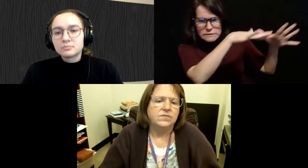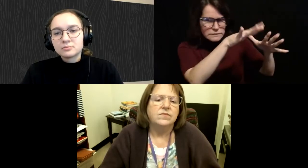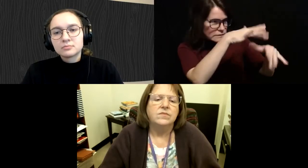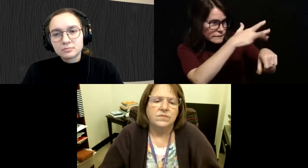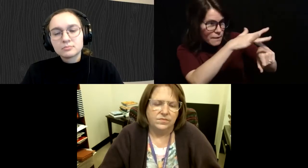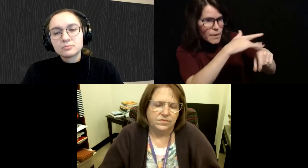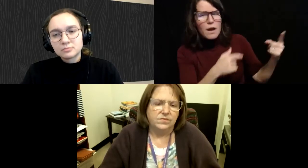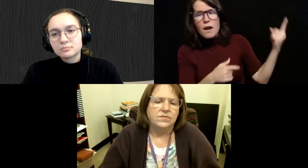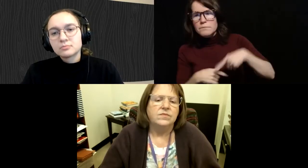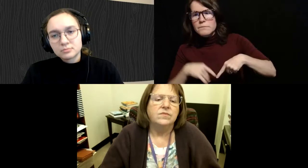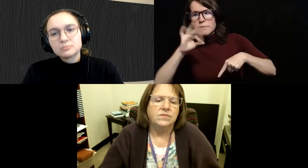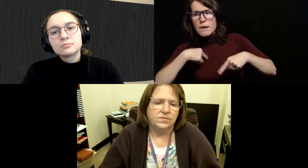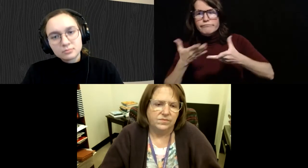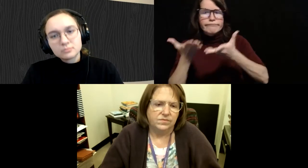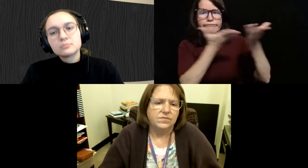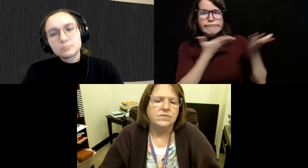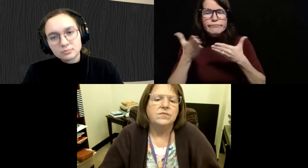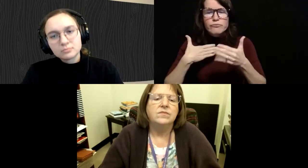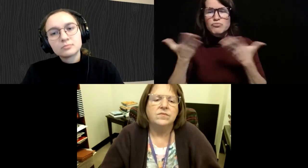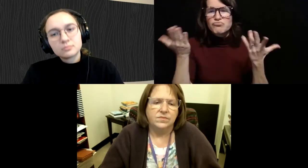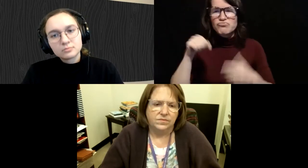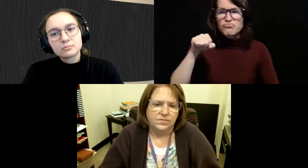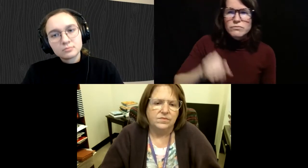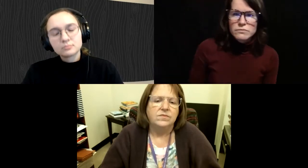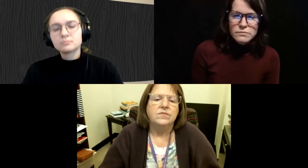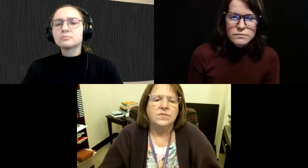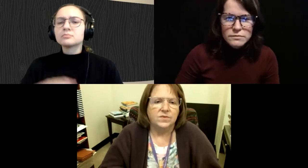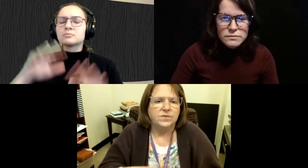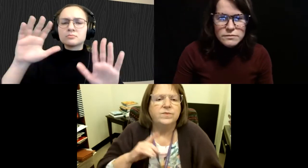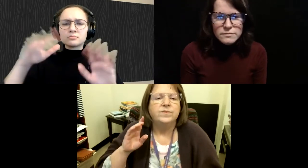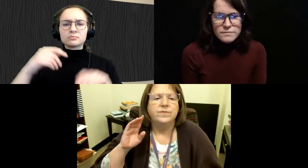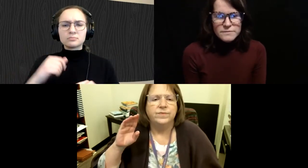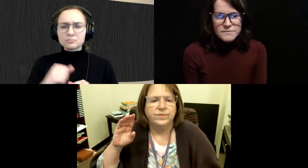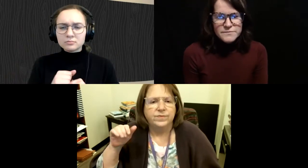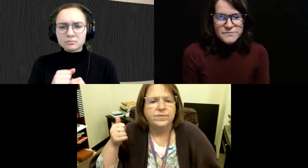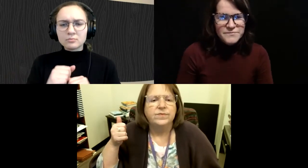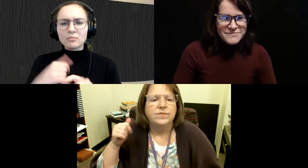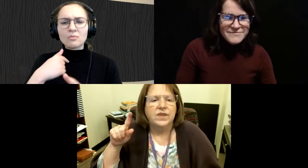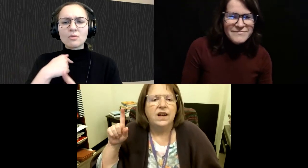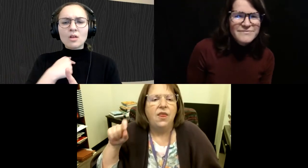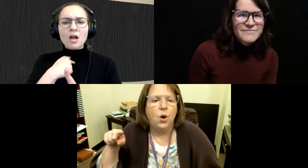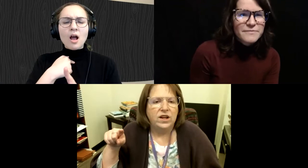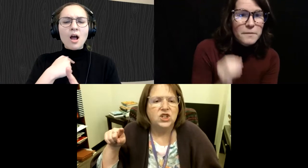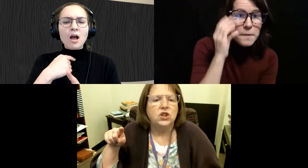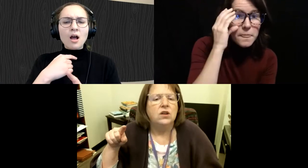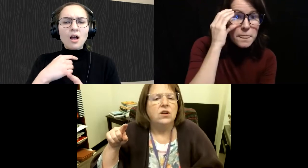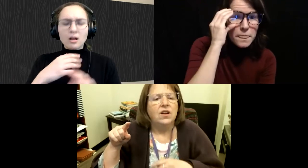contacted them and they were able to send one to me or for me. I have